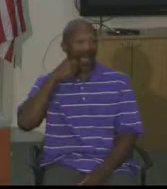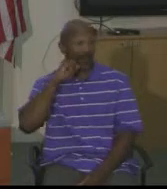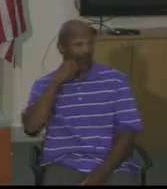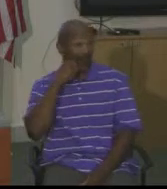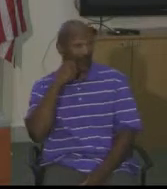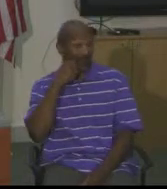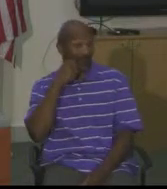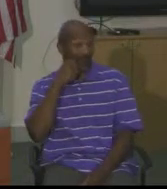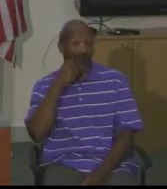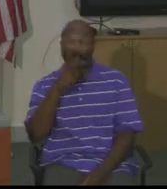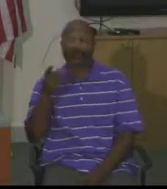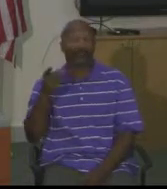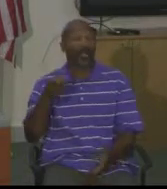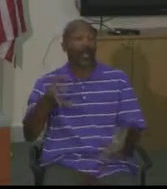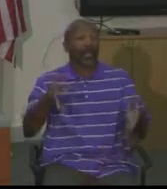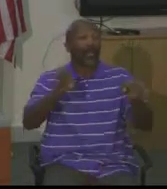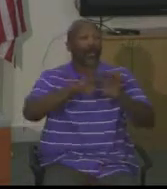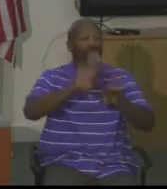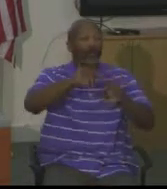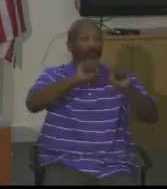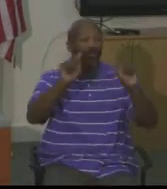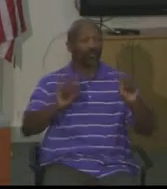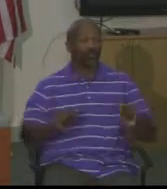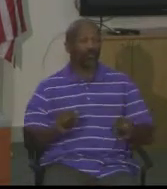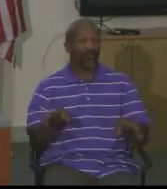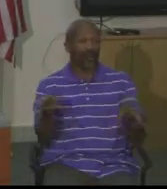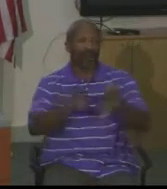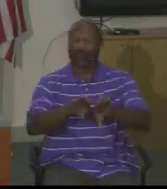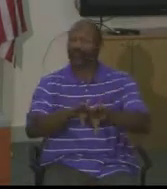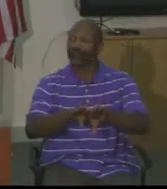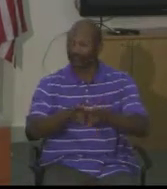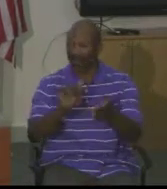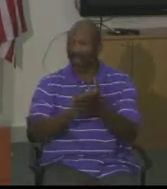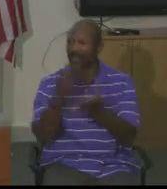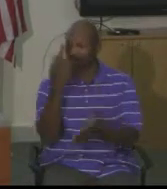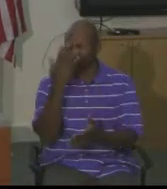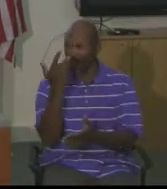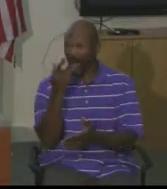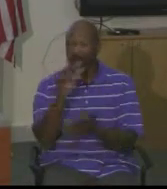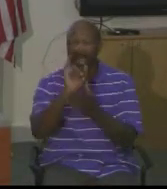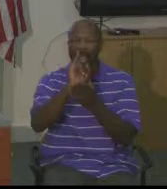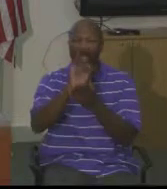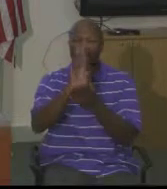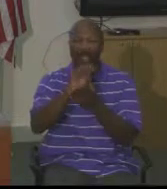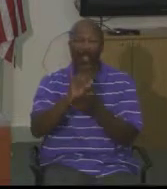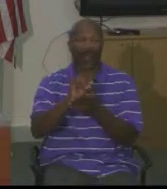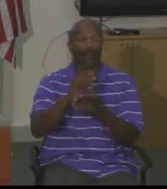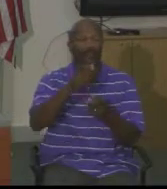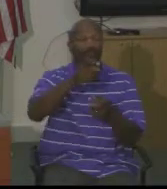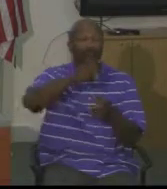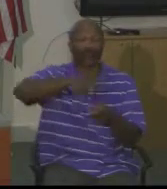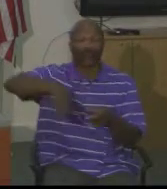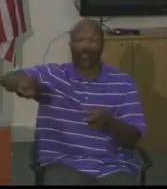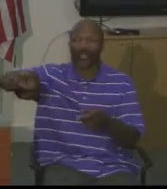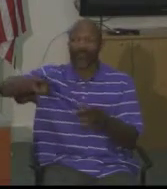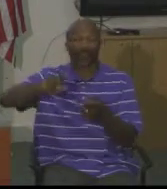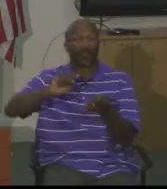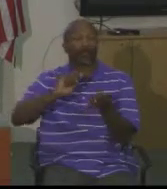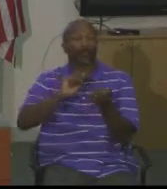Apple closed its architecture. It's one of the reasons why IBM decided to go off and make